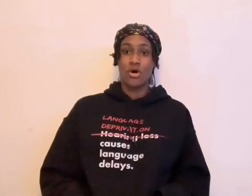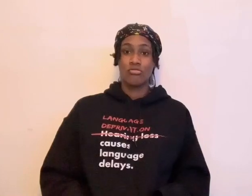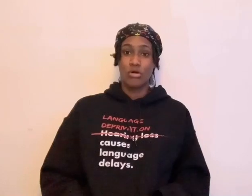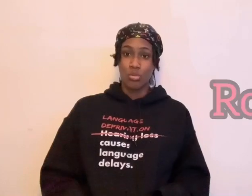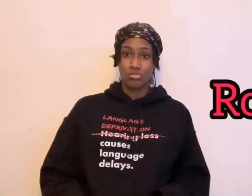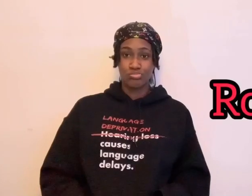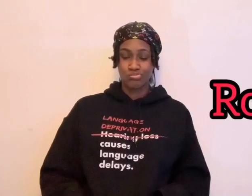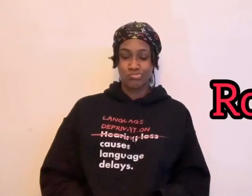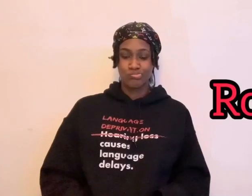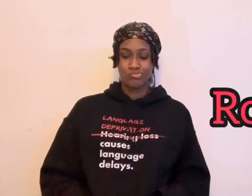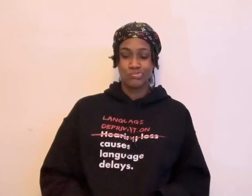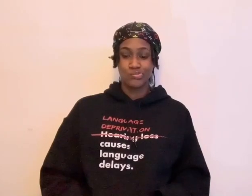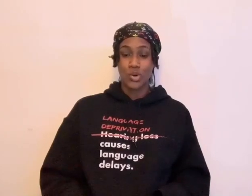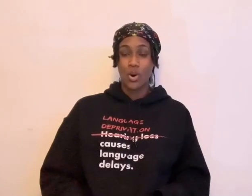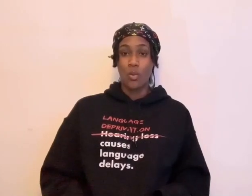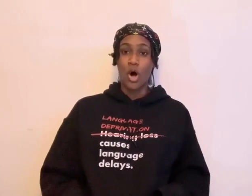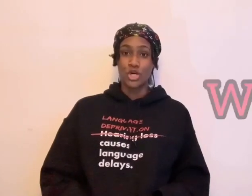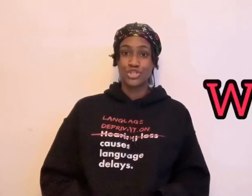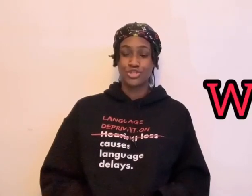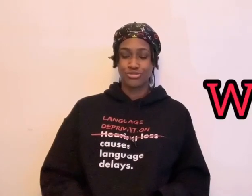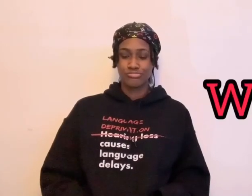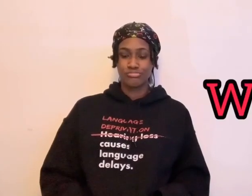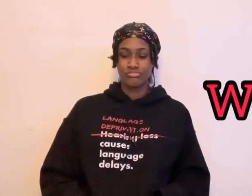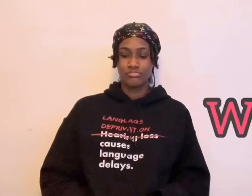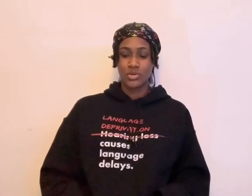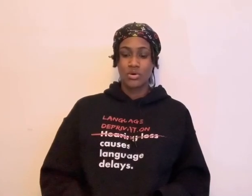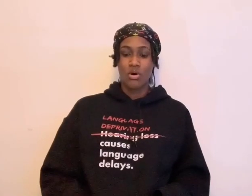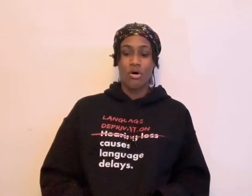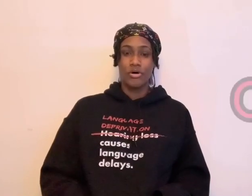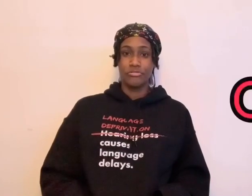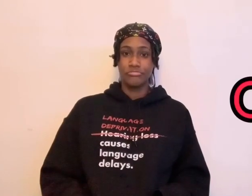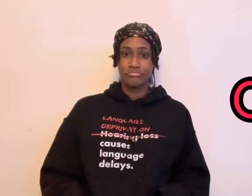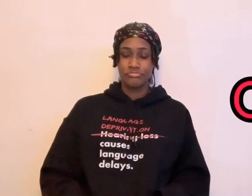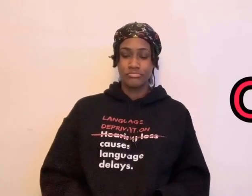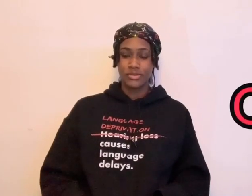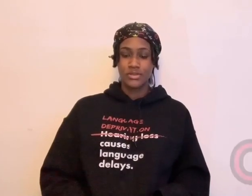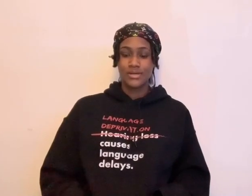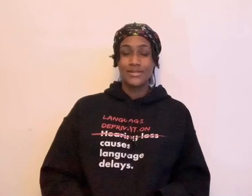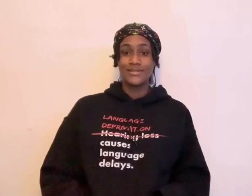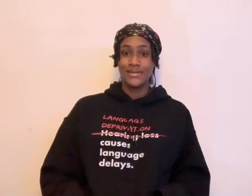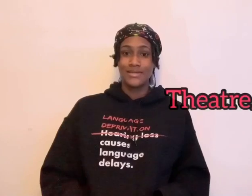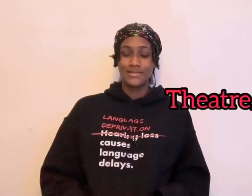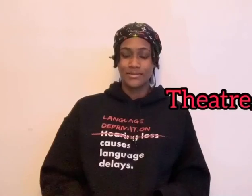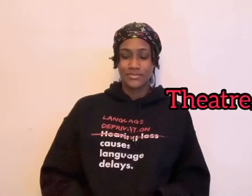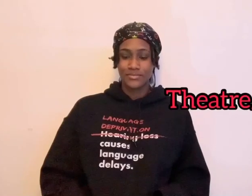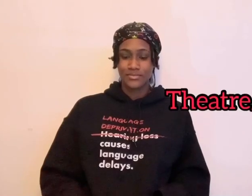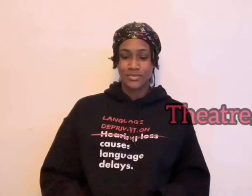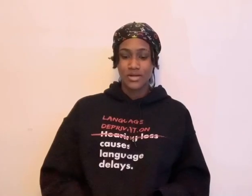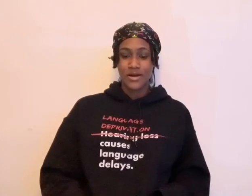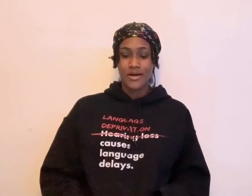Rope. Wash. Oil, theater,